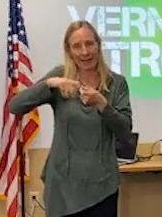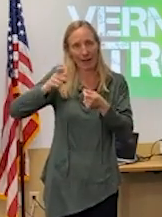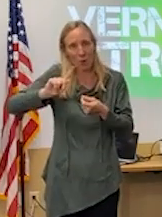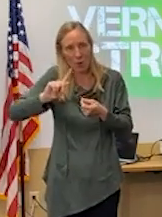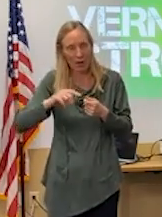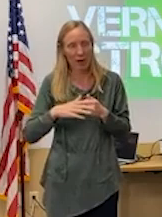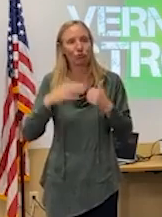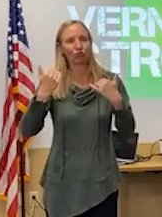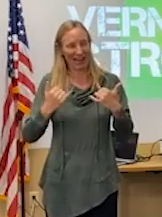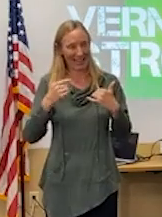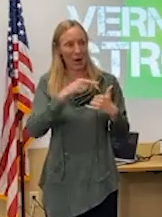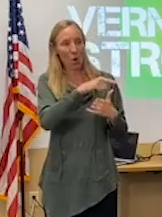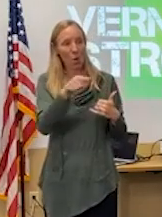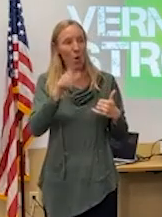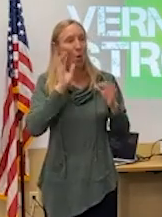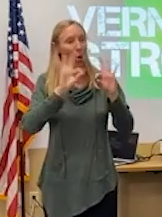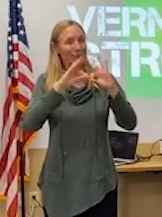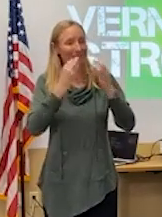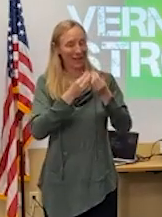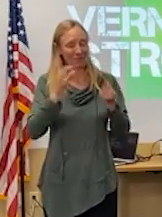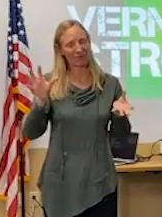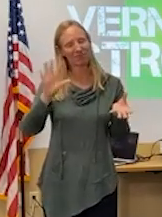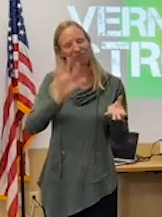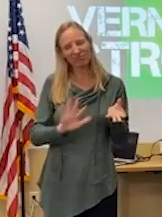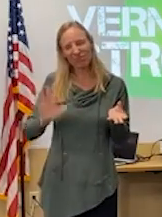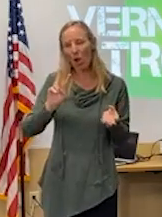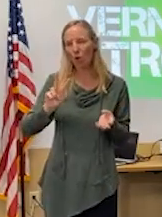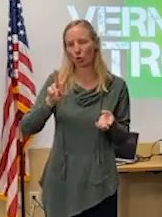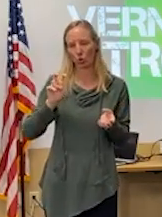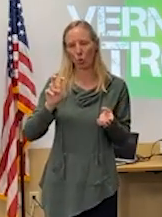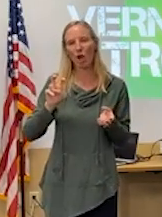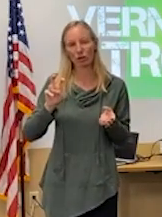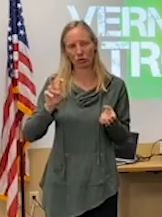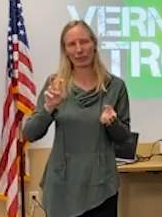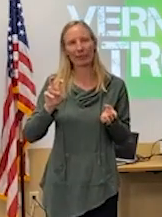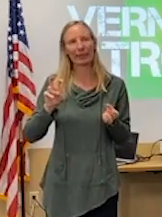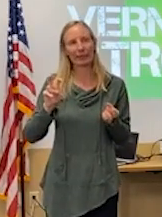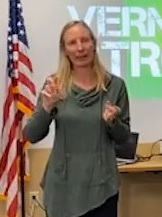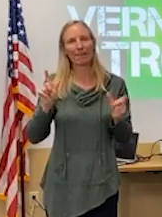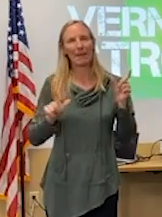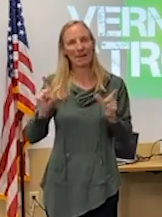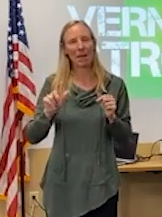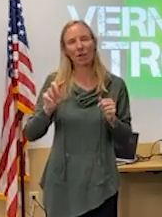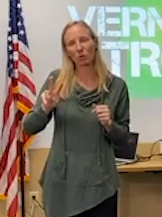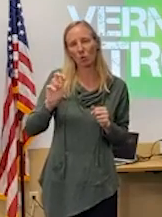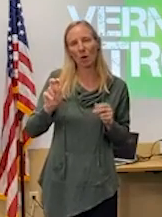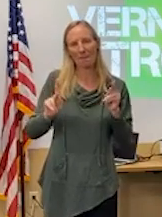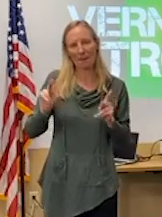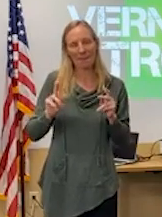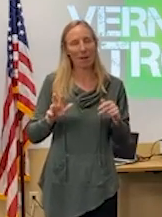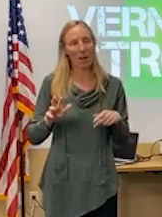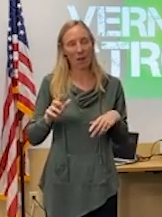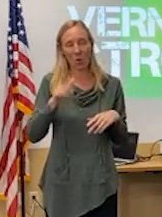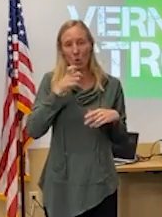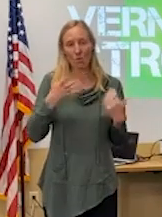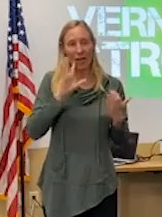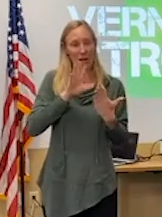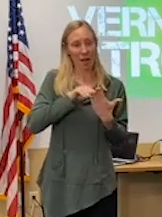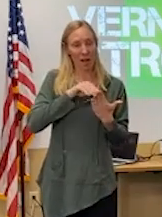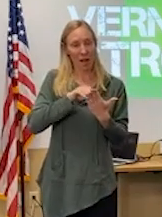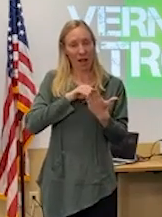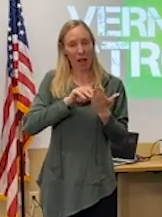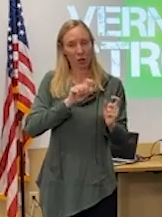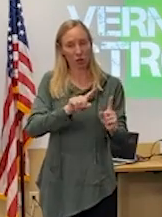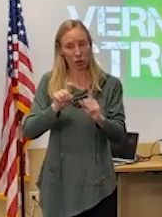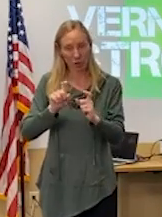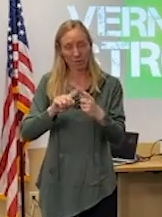Right now, we're reaching out to approximately 200 individuals who have, based upon the surveys that we